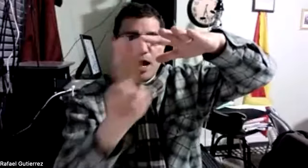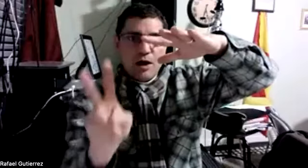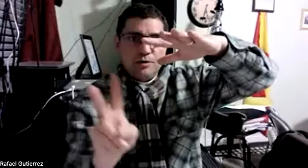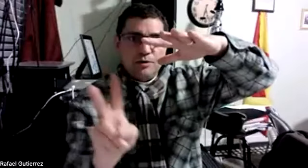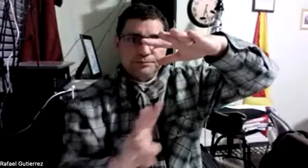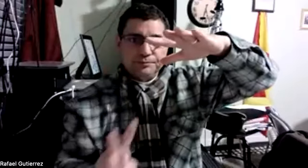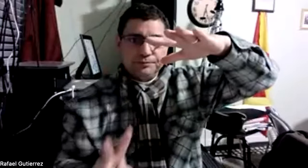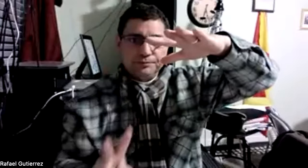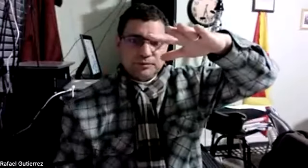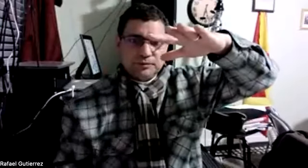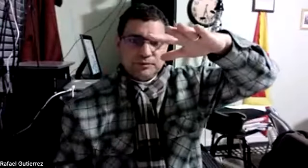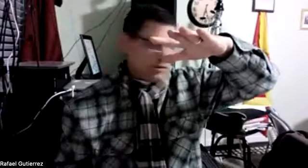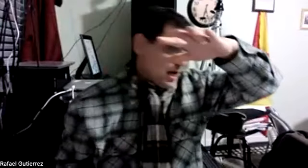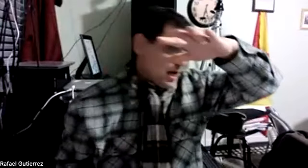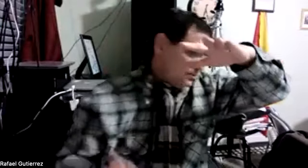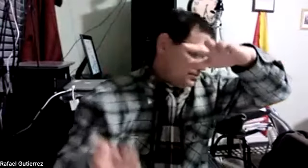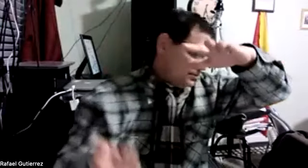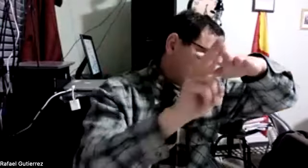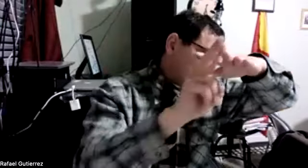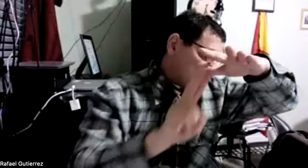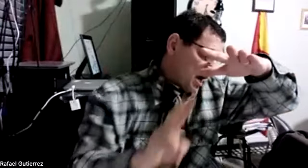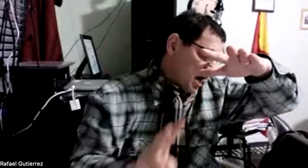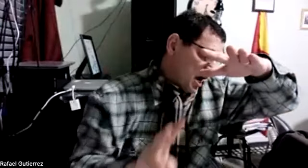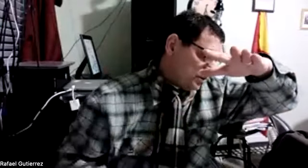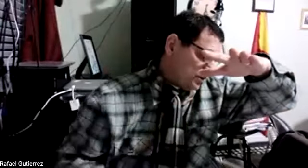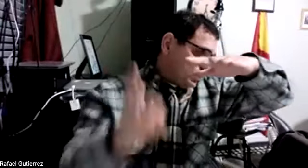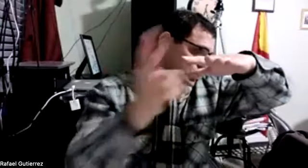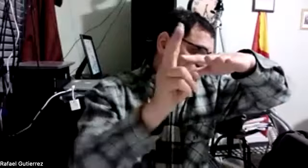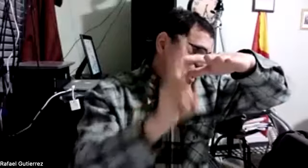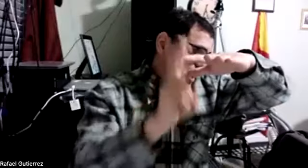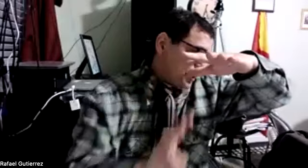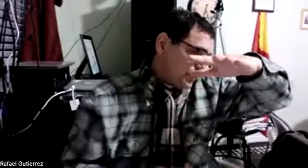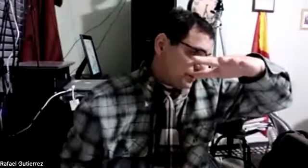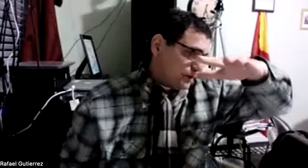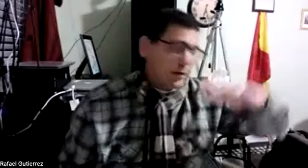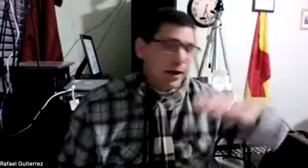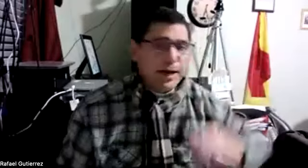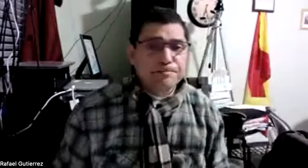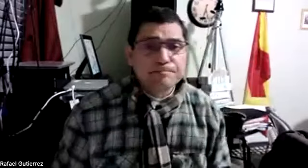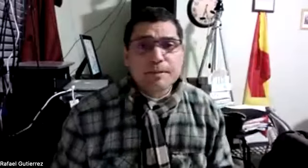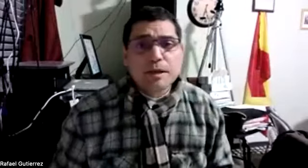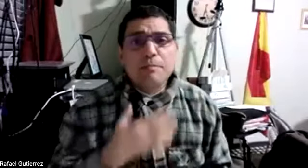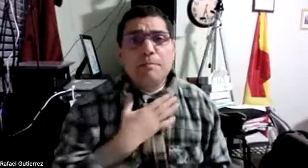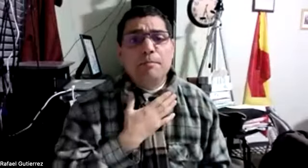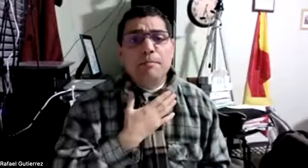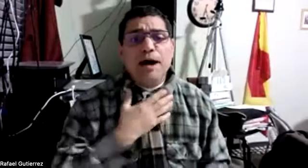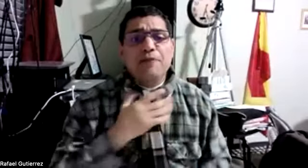drown, drown, drown, drowning. Okay, my